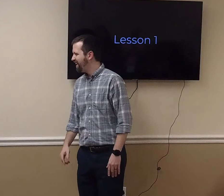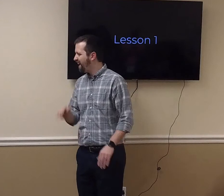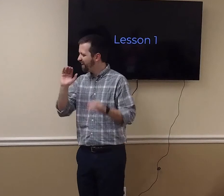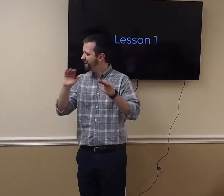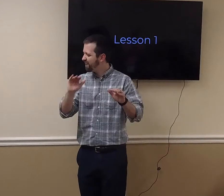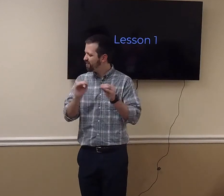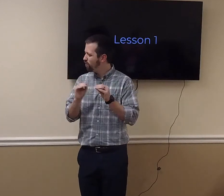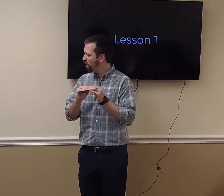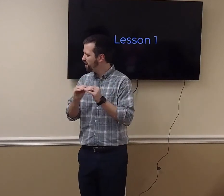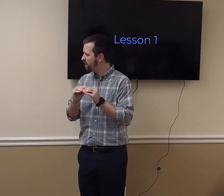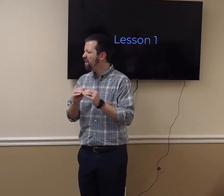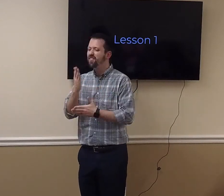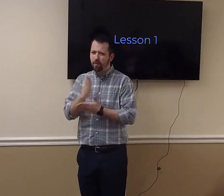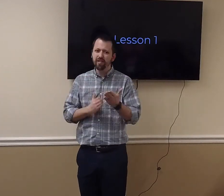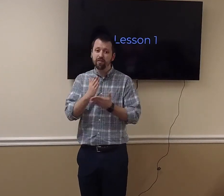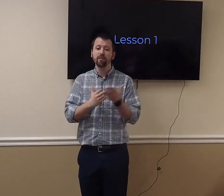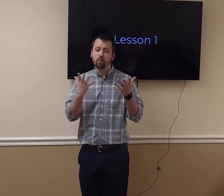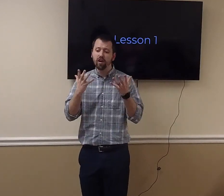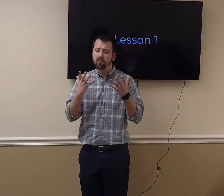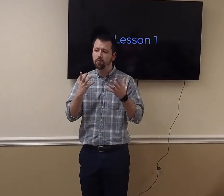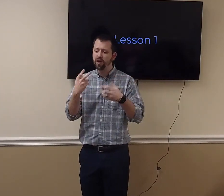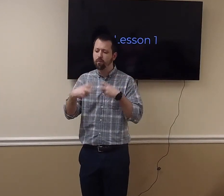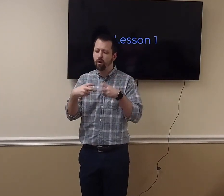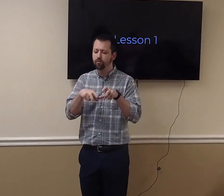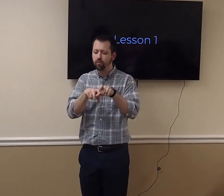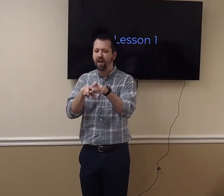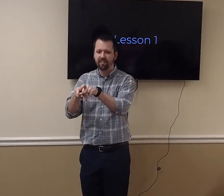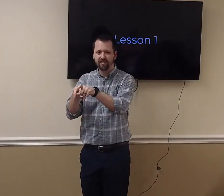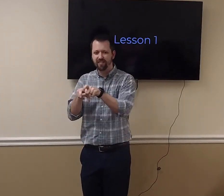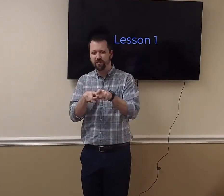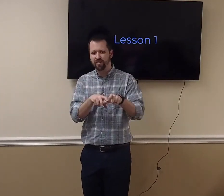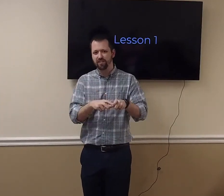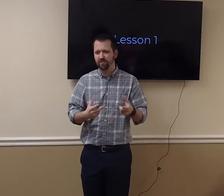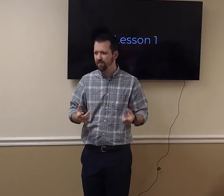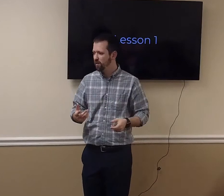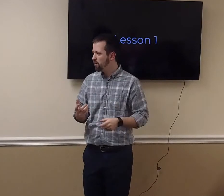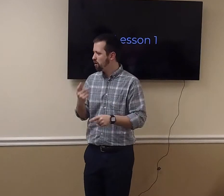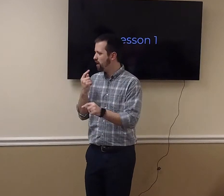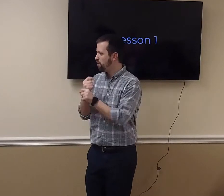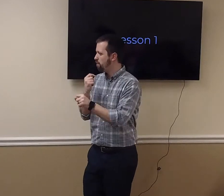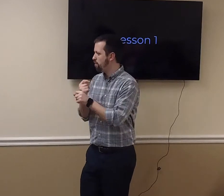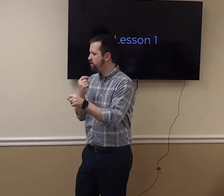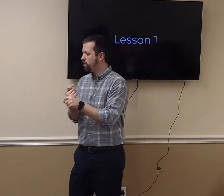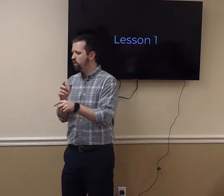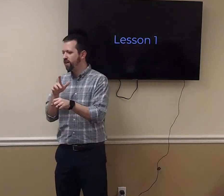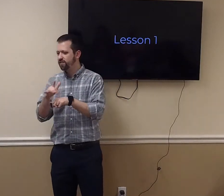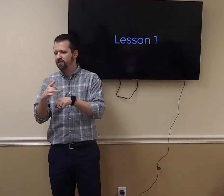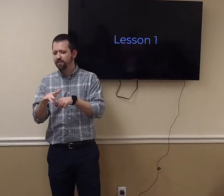Yeah, it's some more. Some of them wanted to, but we had problems with rides. So, because my truck only has enough